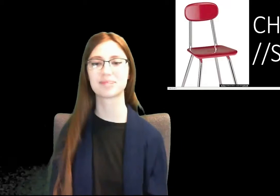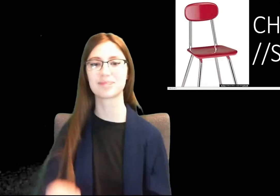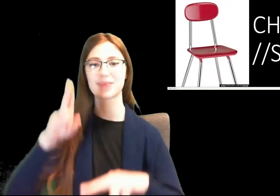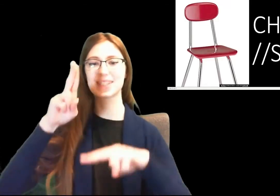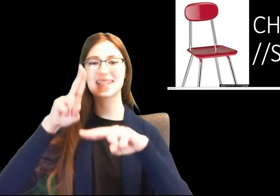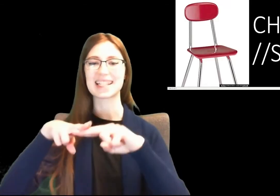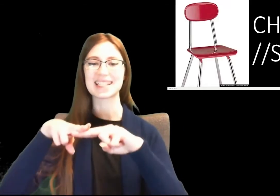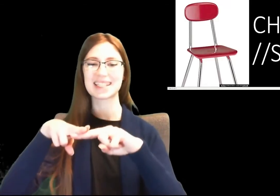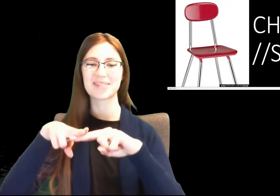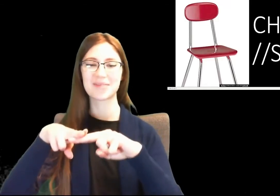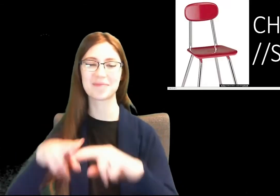sit,